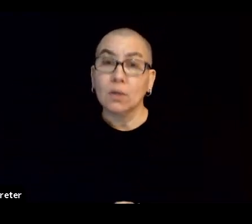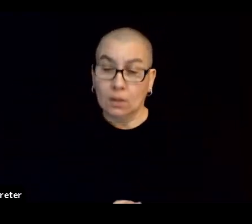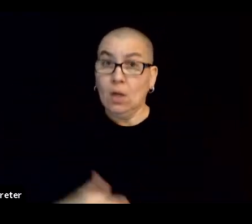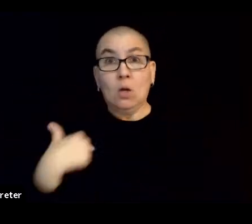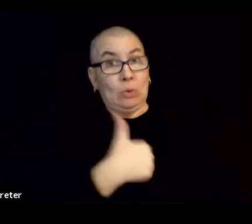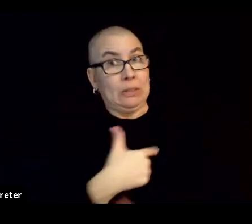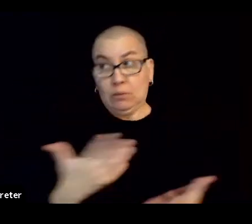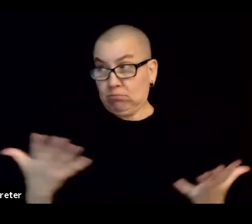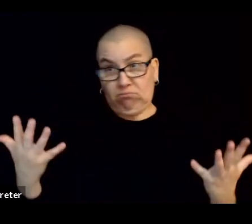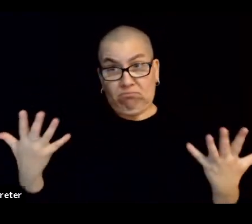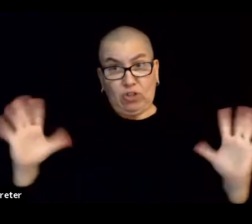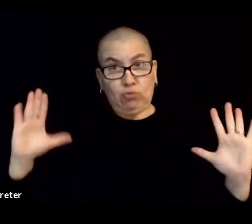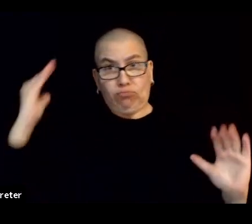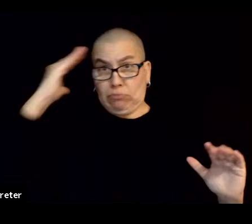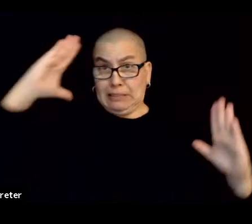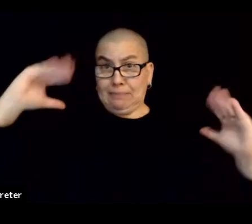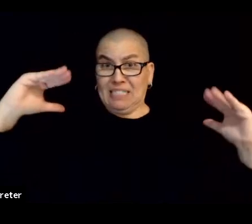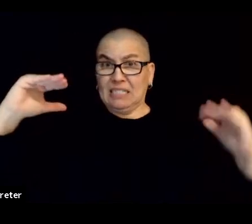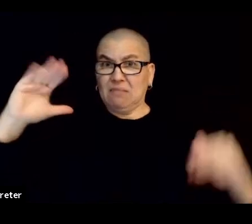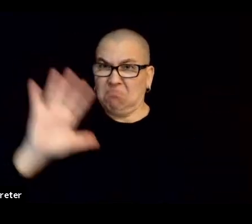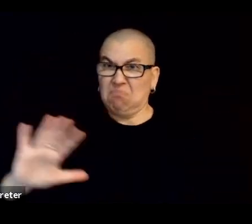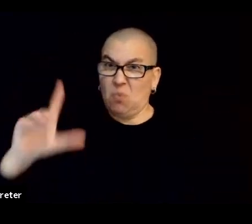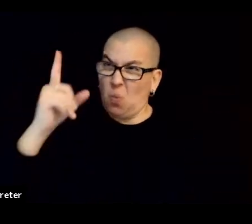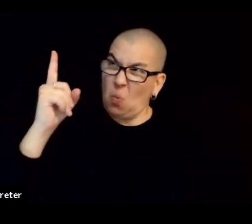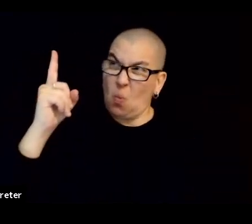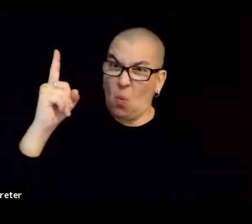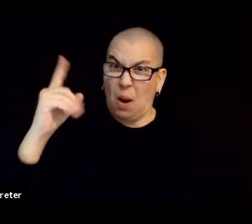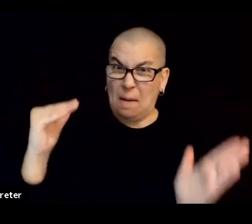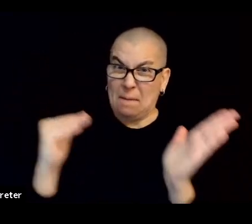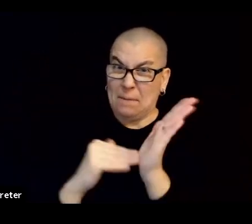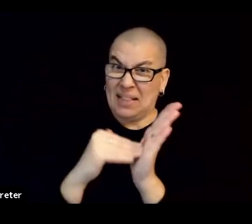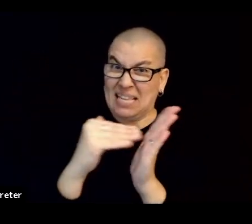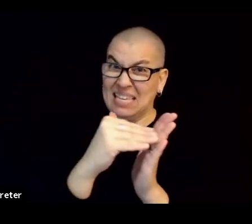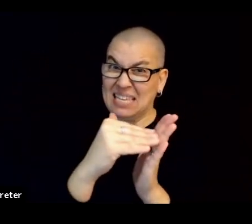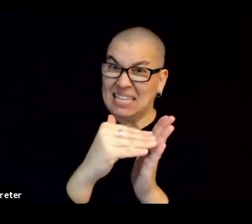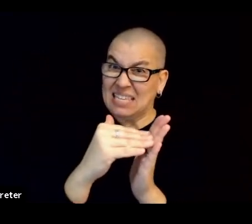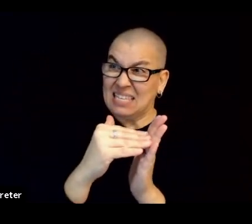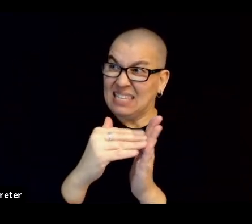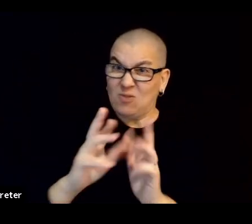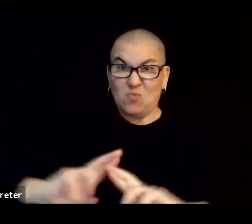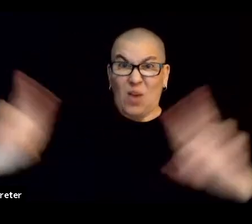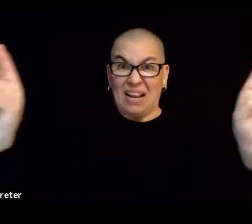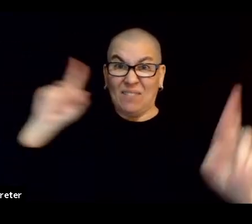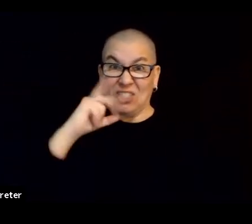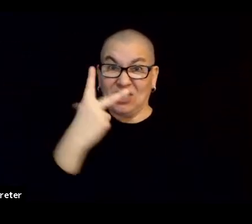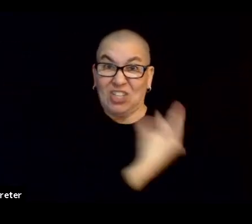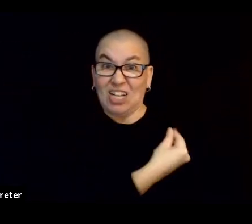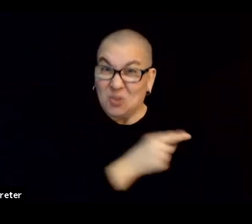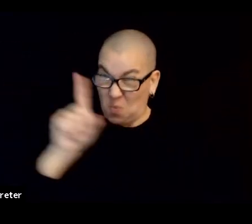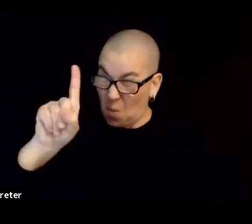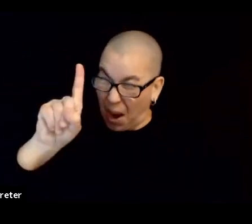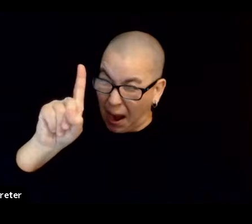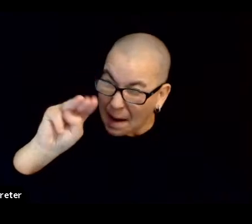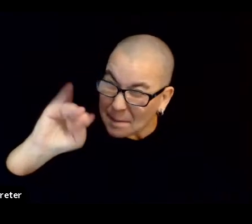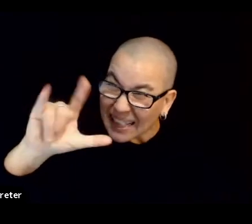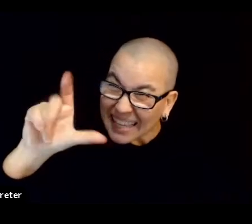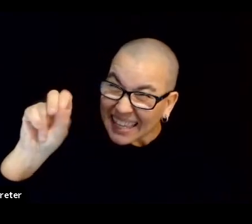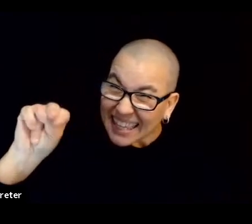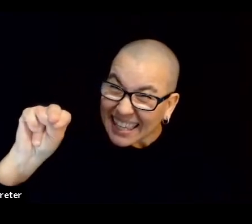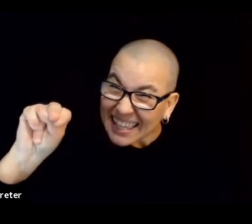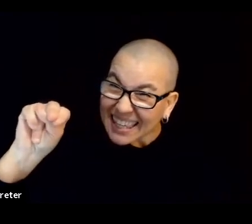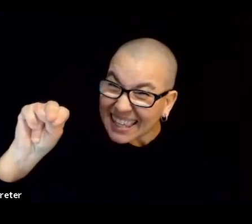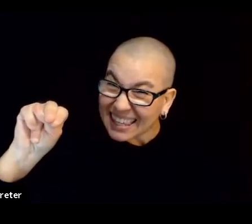who will now be eligible for vaccines, each of them needing 2 doses to be fully vaccinated. Bear in mind, this